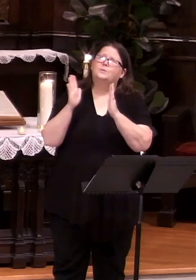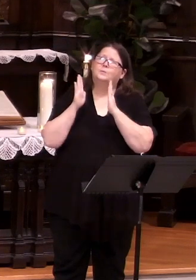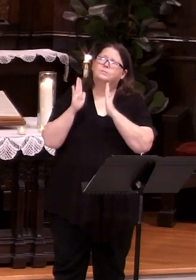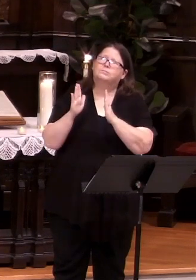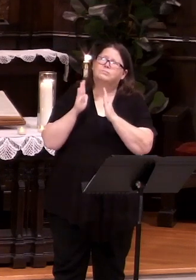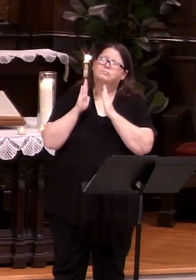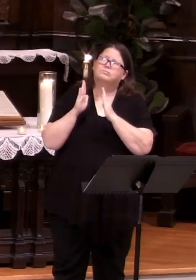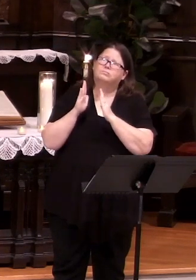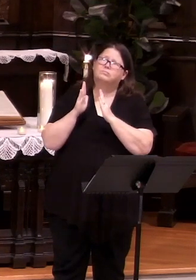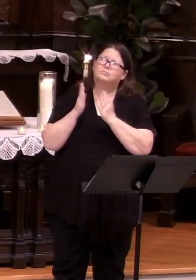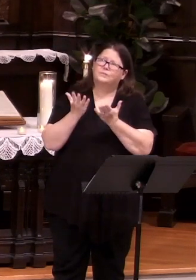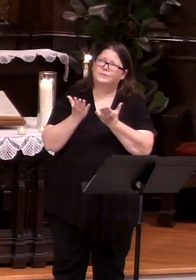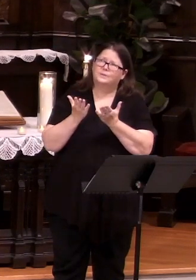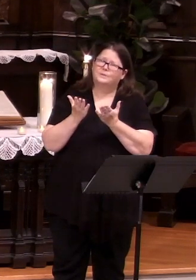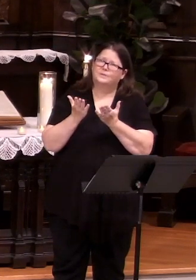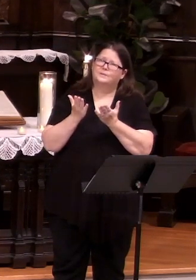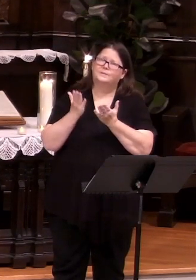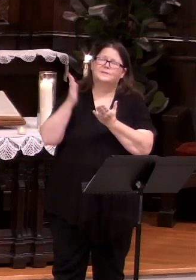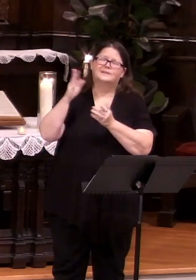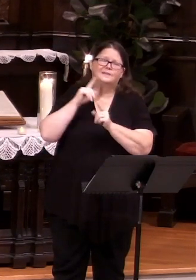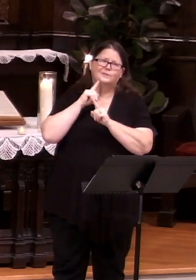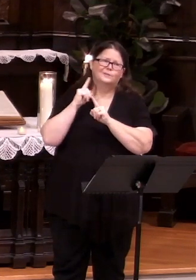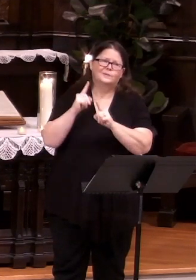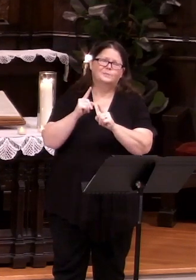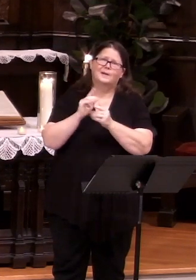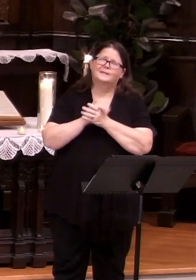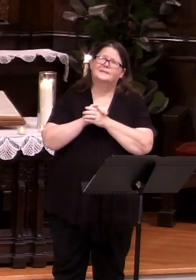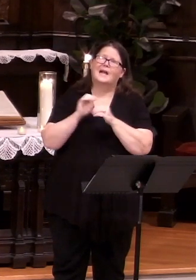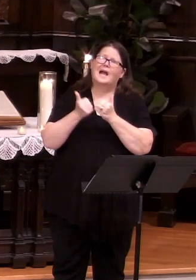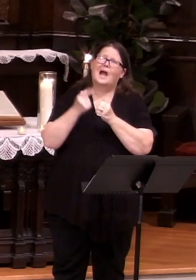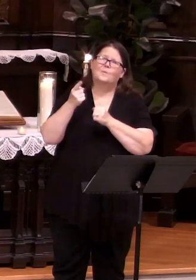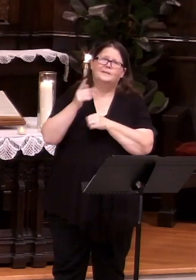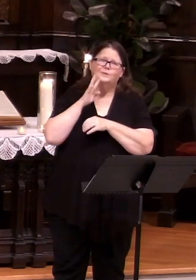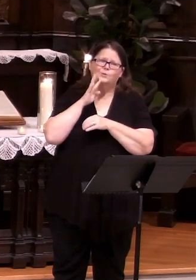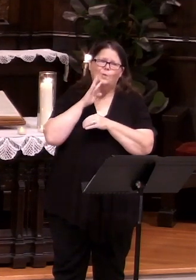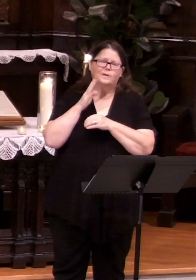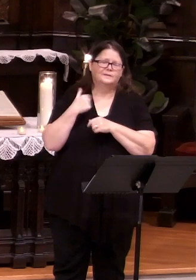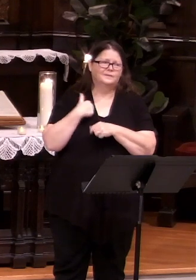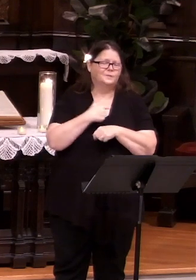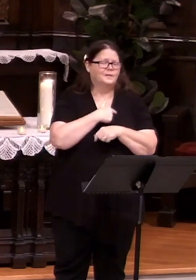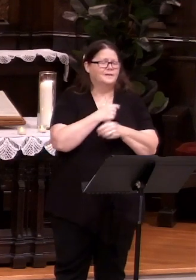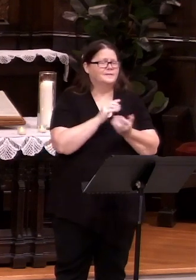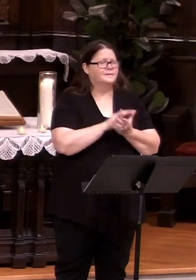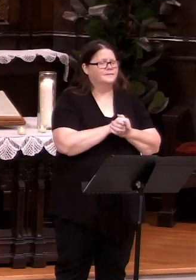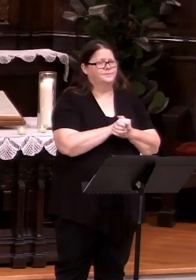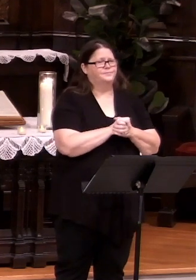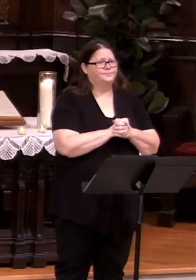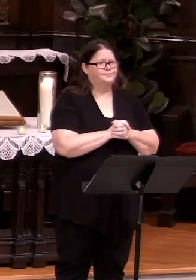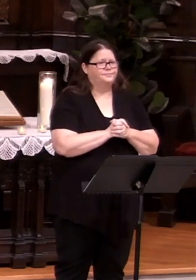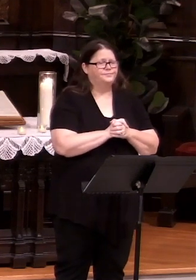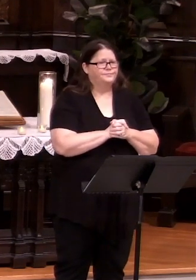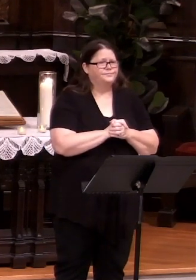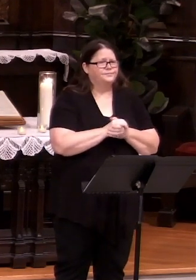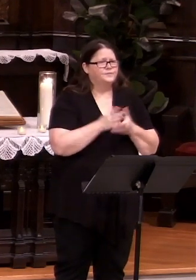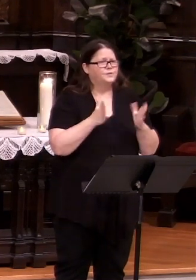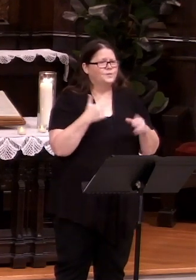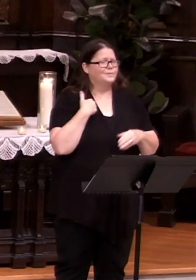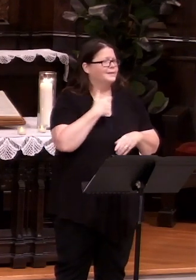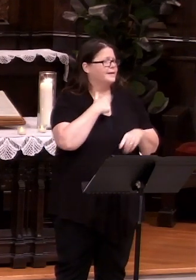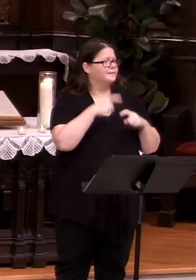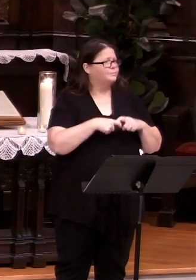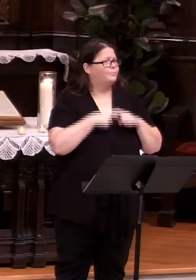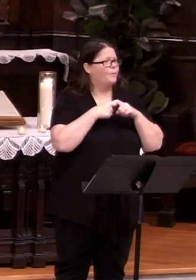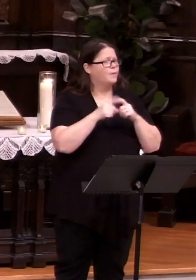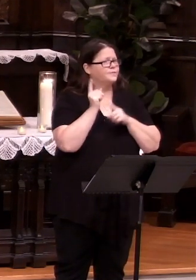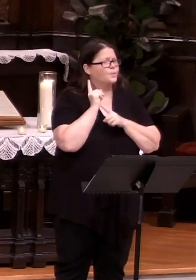God calls back, speaks back, talks back to us. So let us pause for just